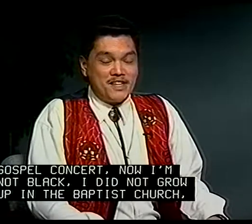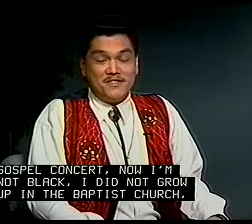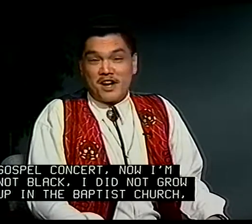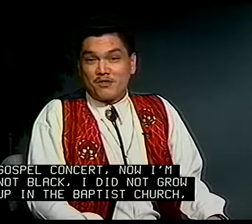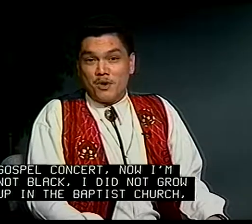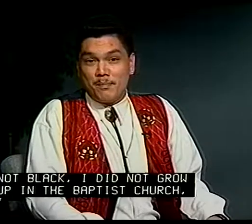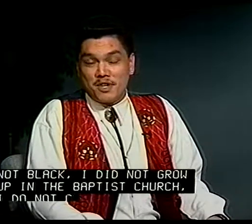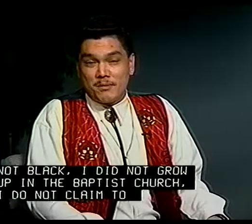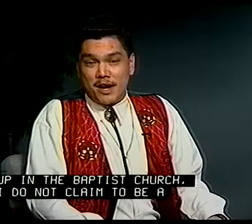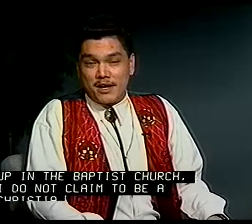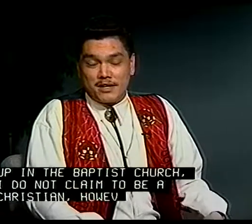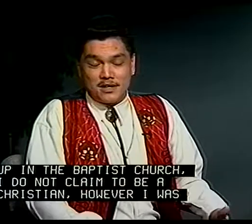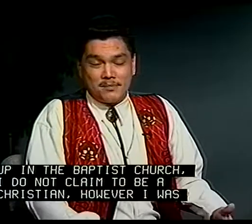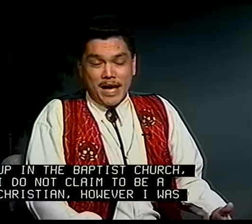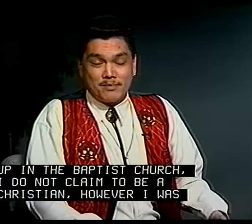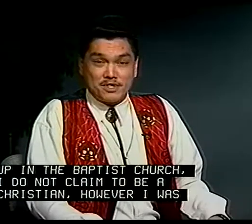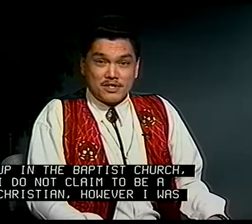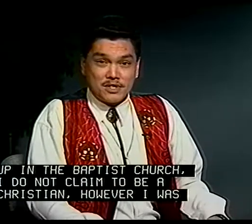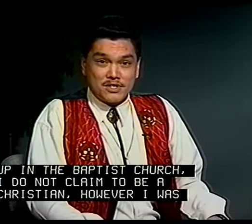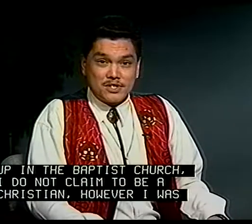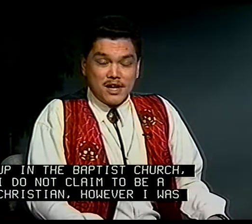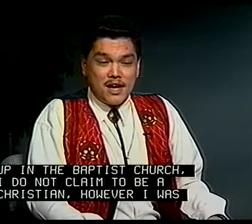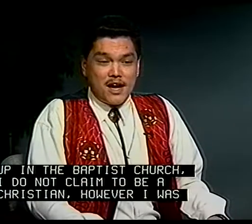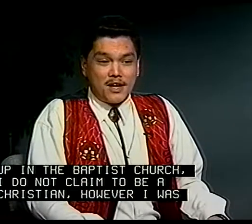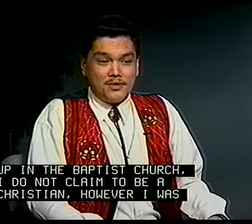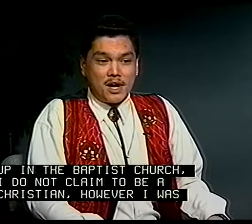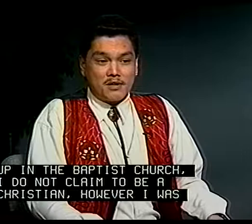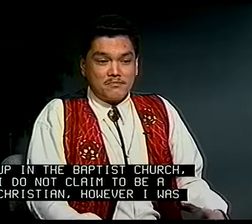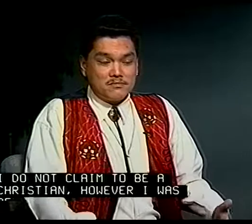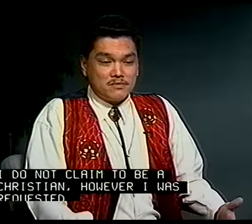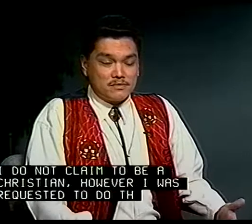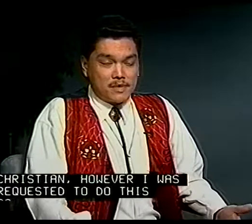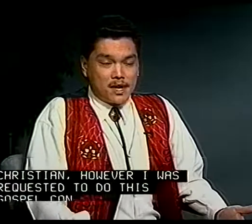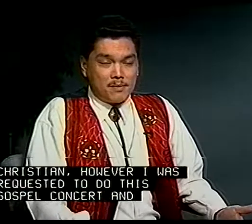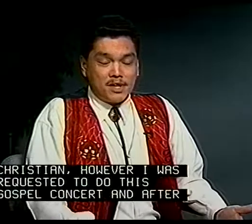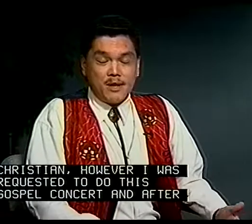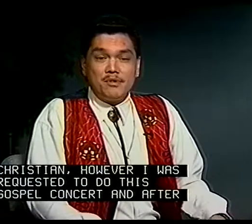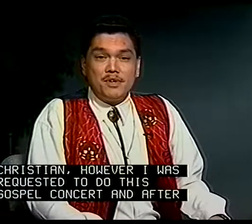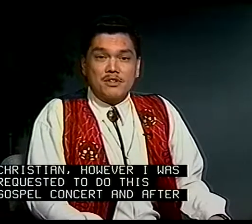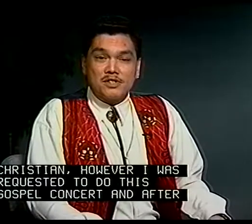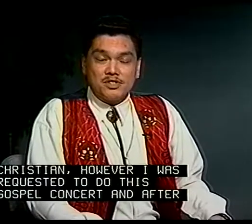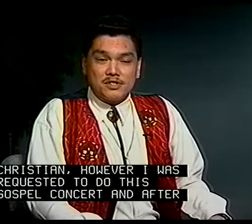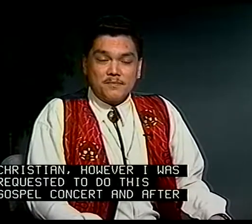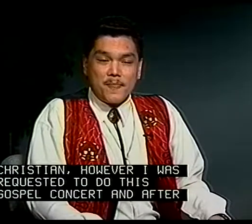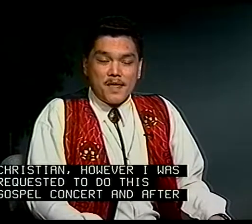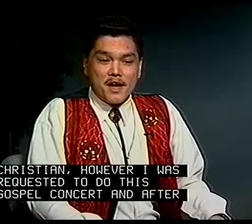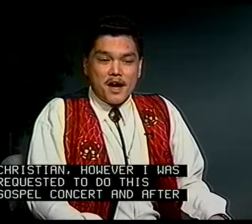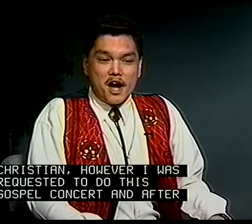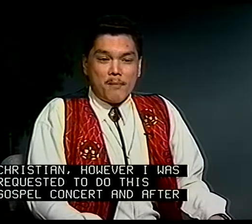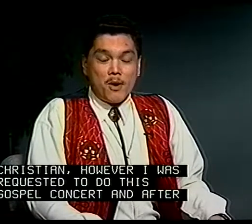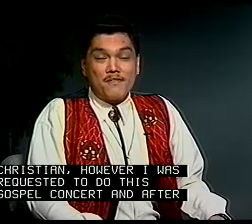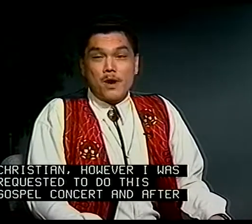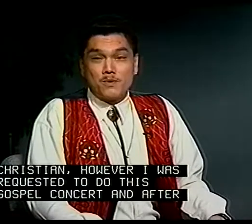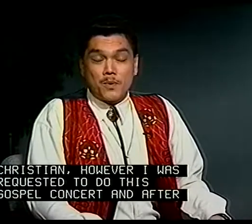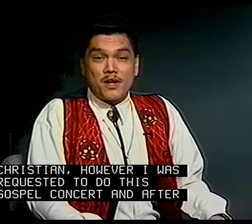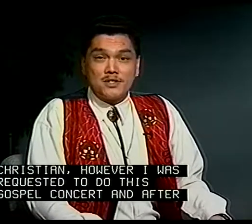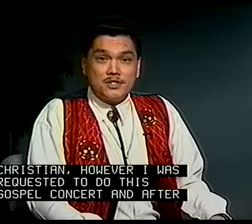did not grow up in a Baptist church. I do not claim to be a Christian. However, I was requested to do